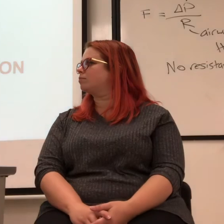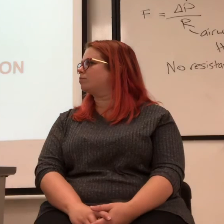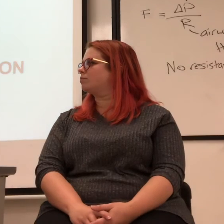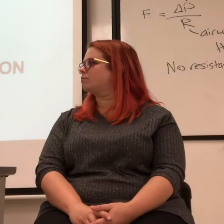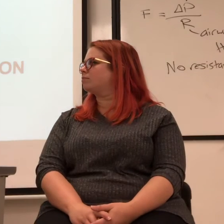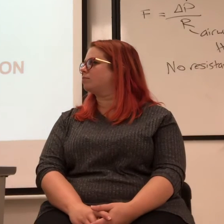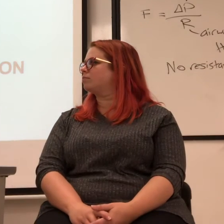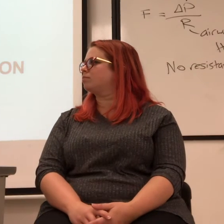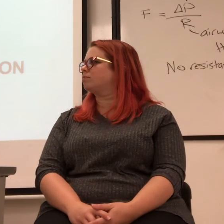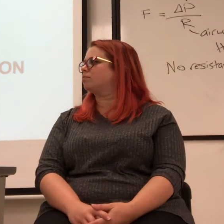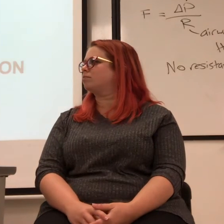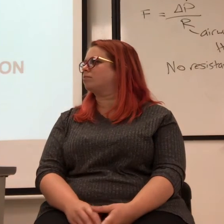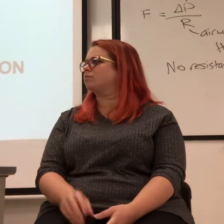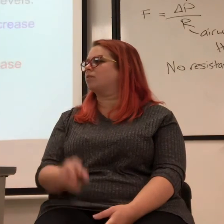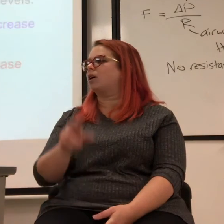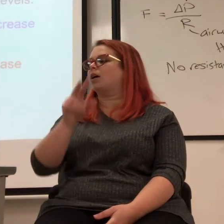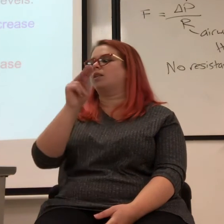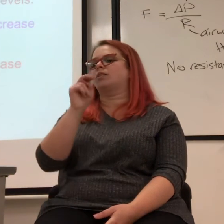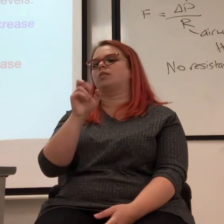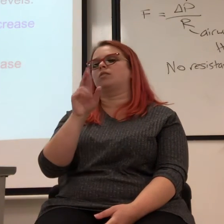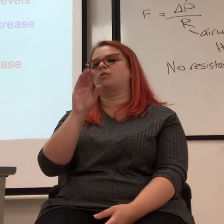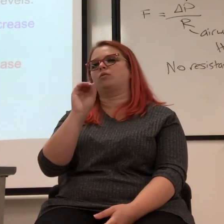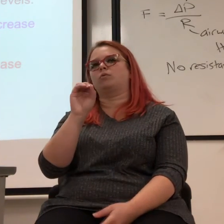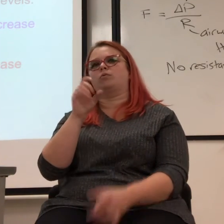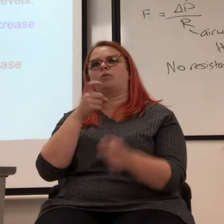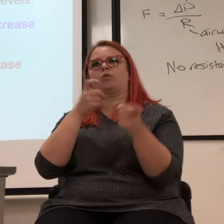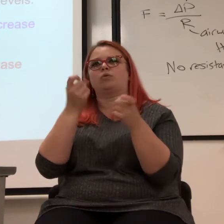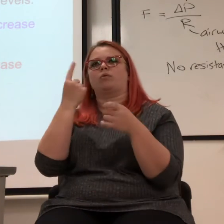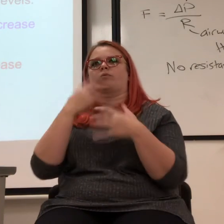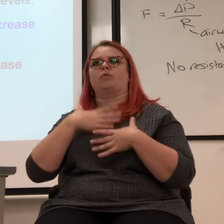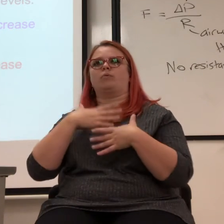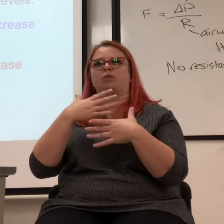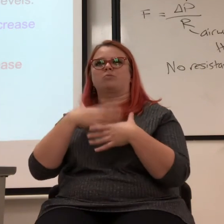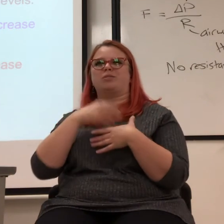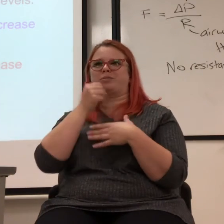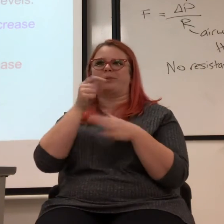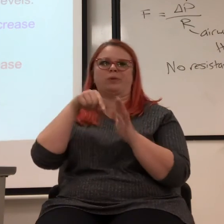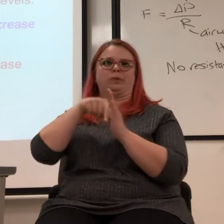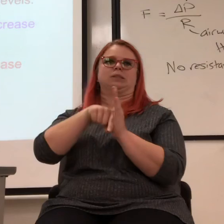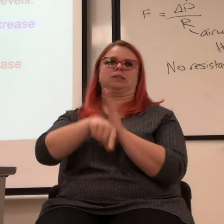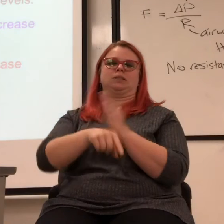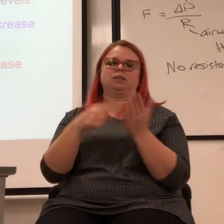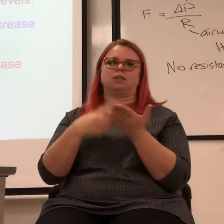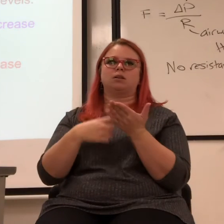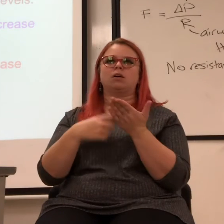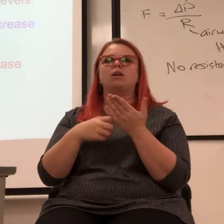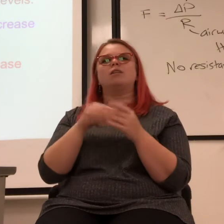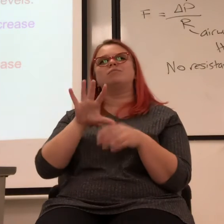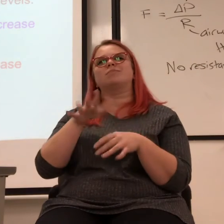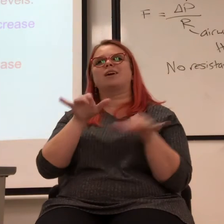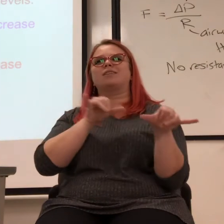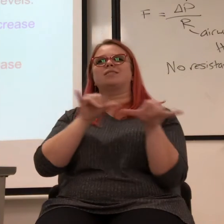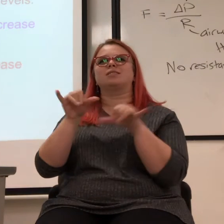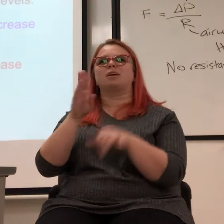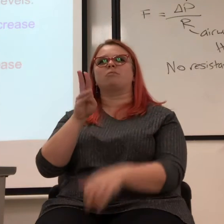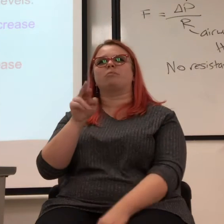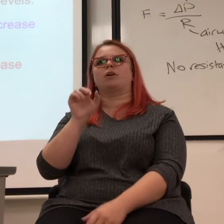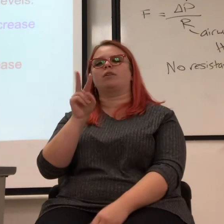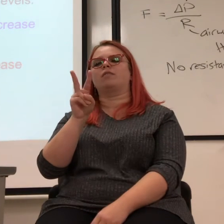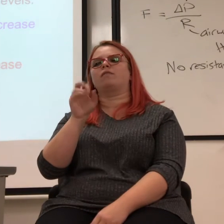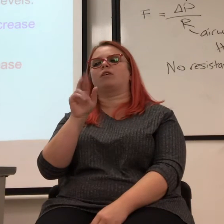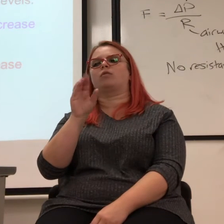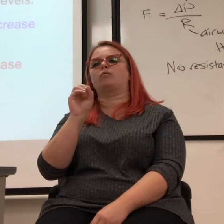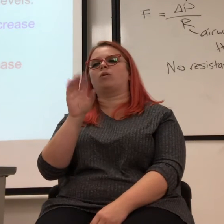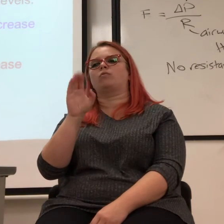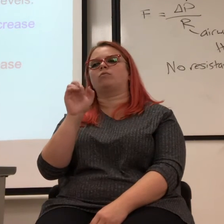The neural control of respiration, I won't go too deep into it. It's kind of like how I did the baroreceptor reflex, but I won't go over all